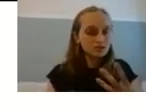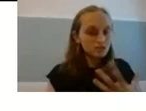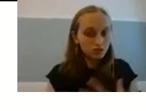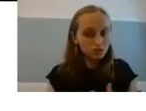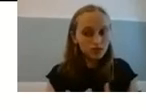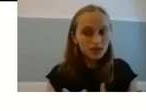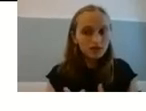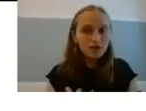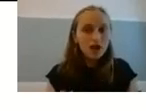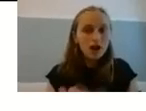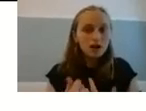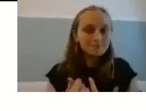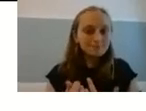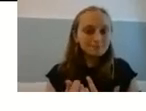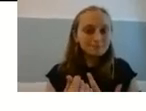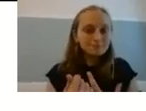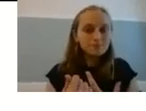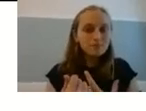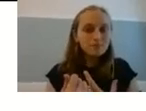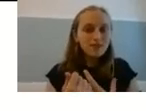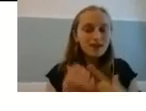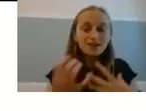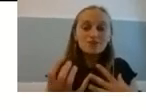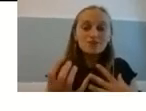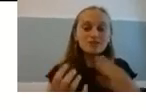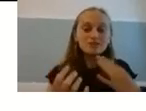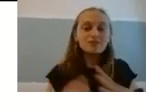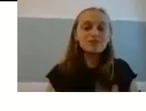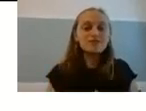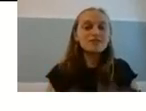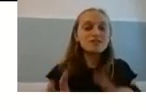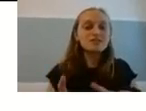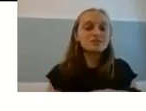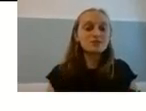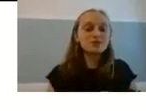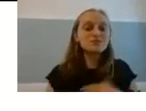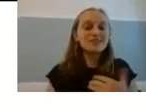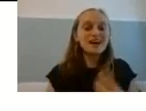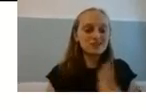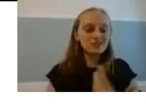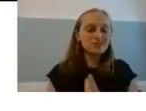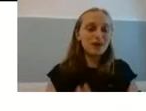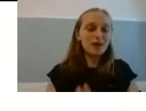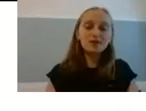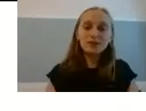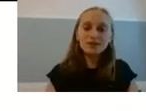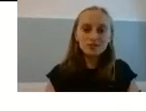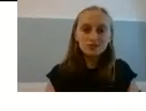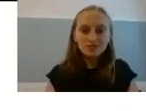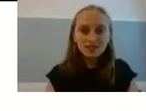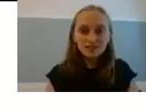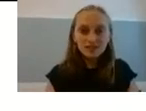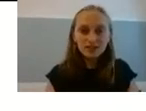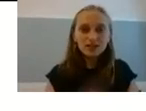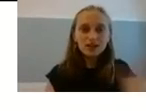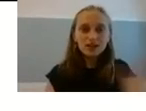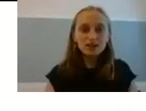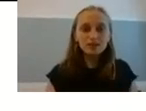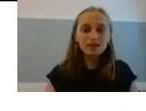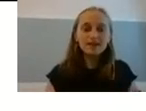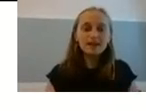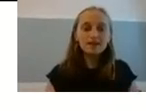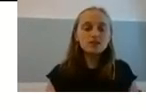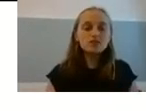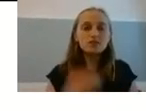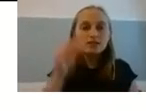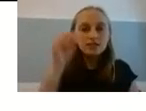their president to also be deaf um and interestingly enough this series of protests was actually inspired by children of a lesser god the